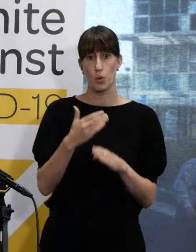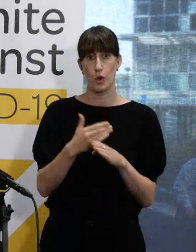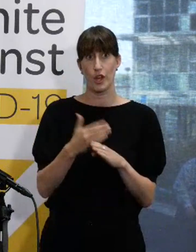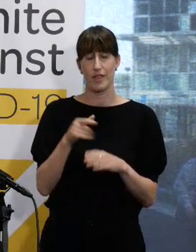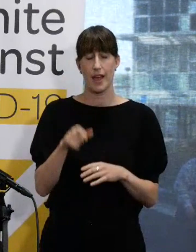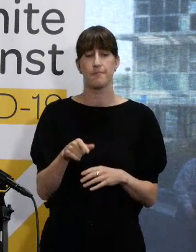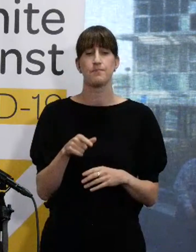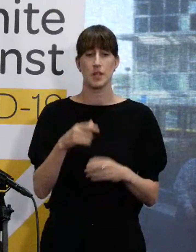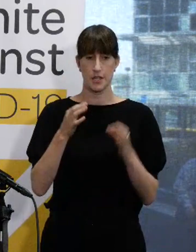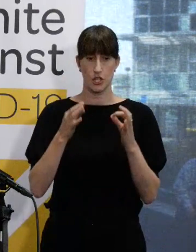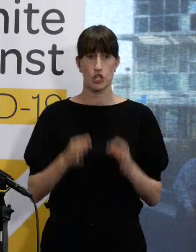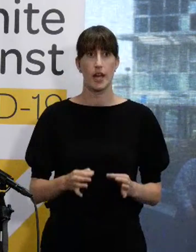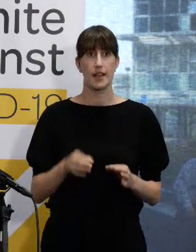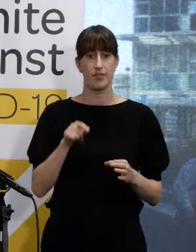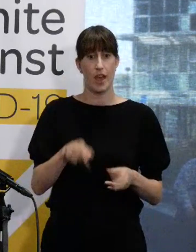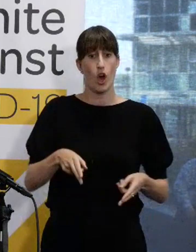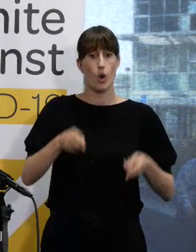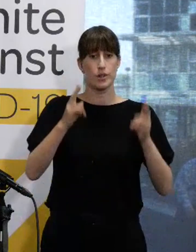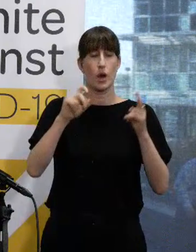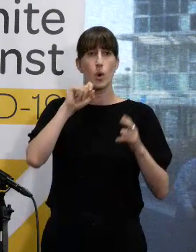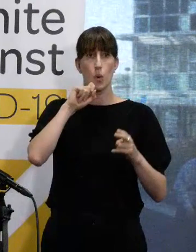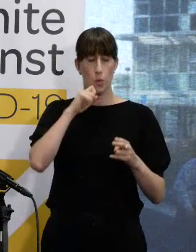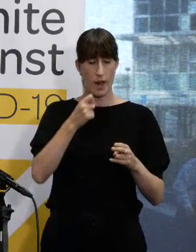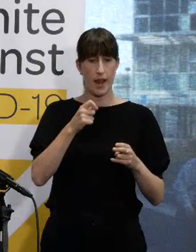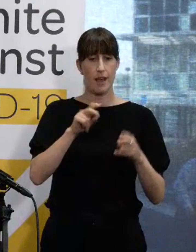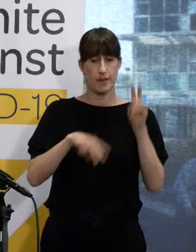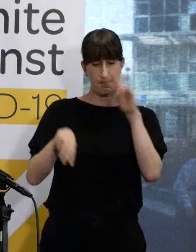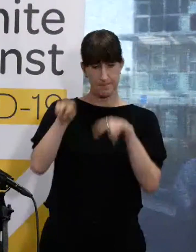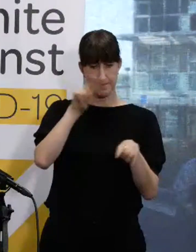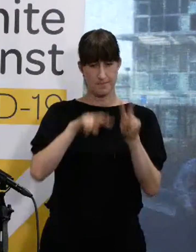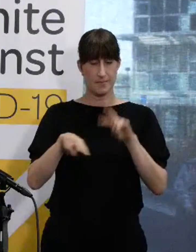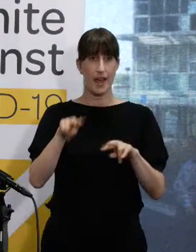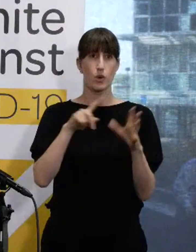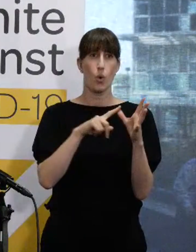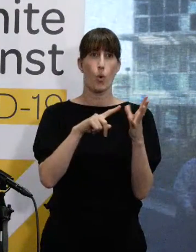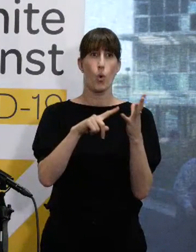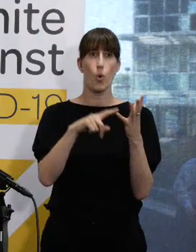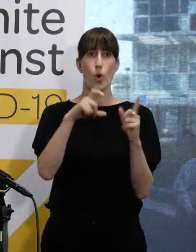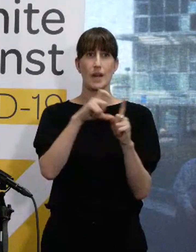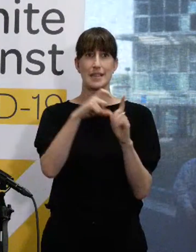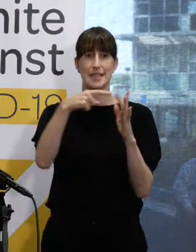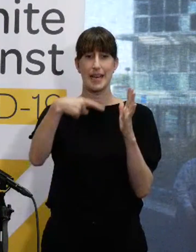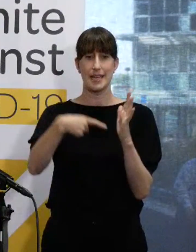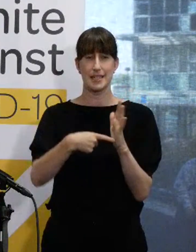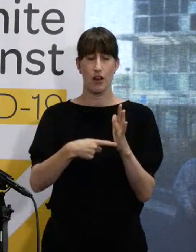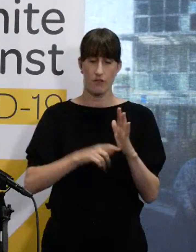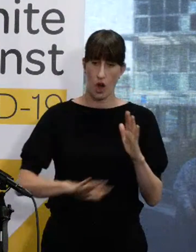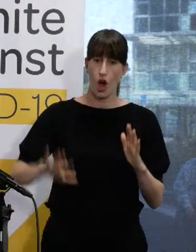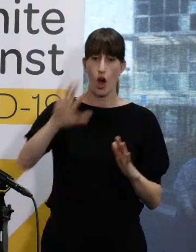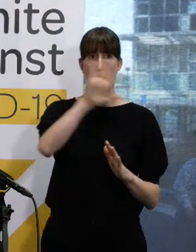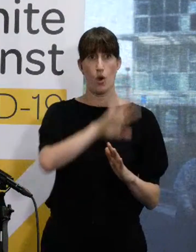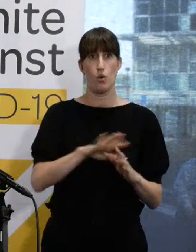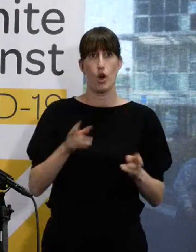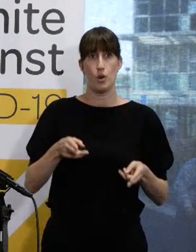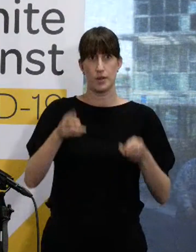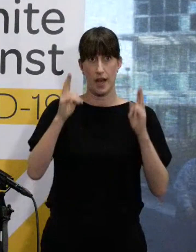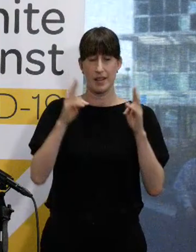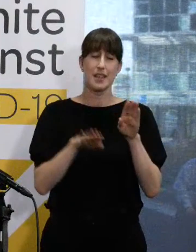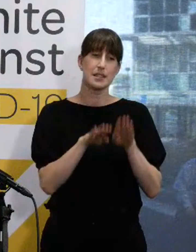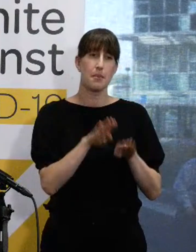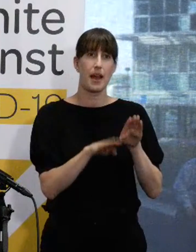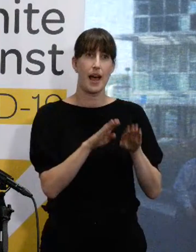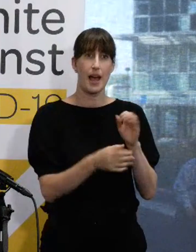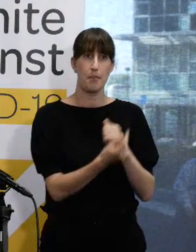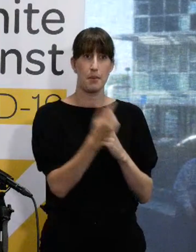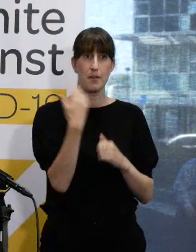control audit at the facility, similar to those previously done at the Pullman and the Grand Mercure facilities. We've also